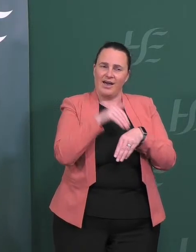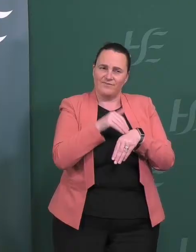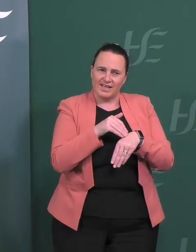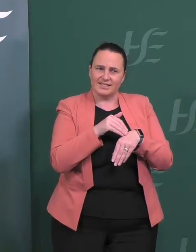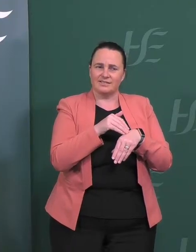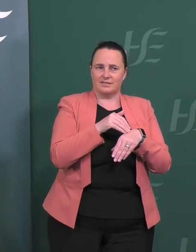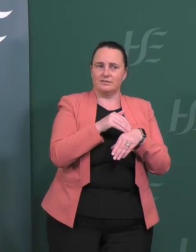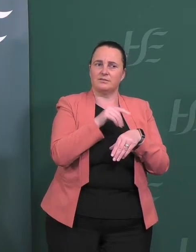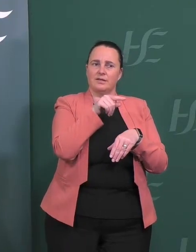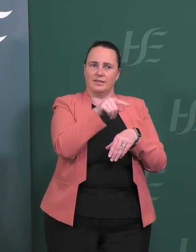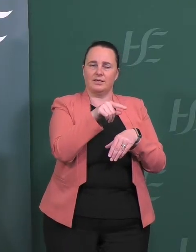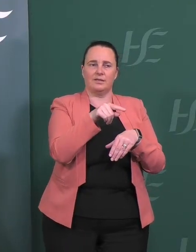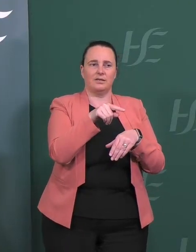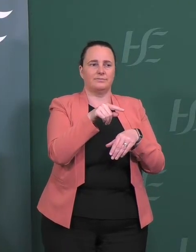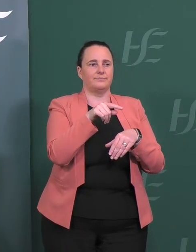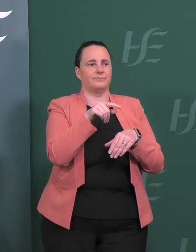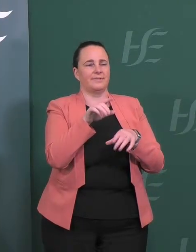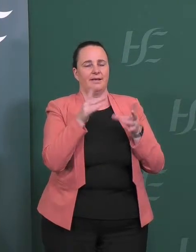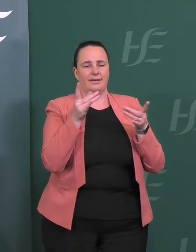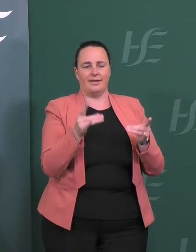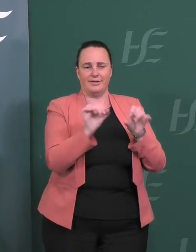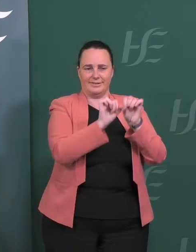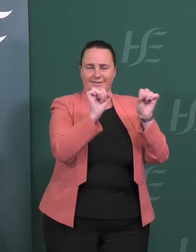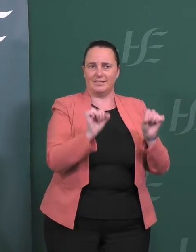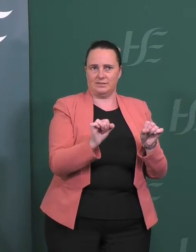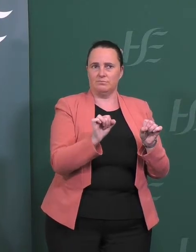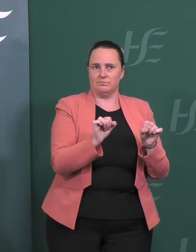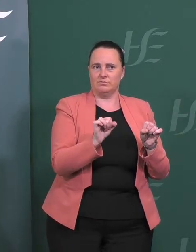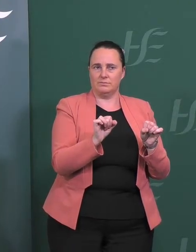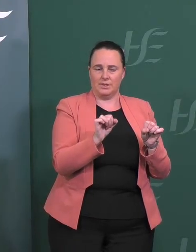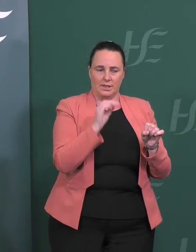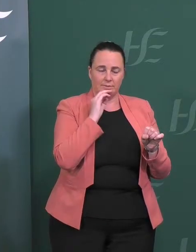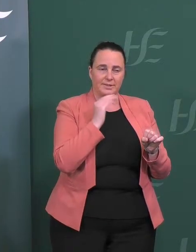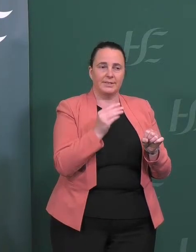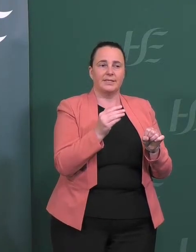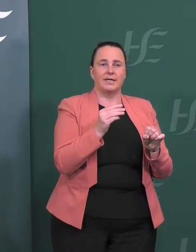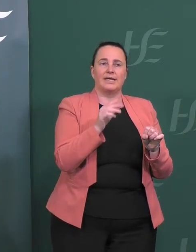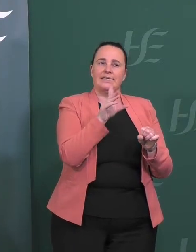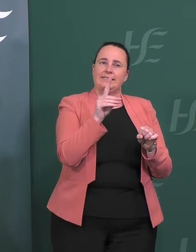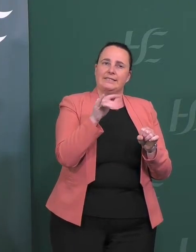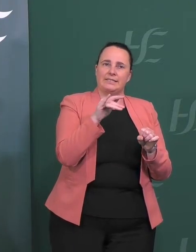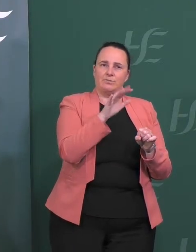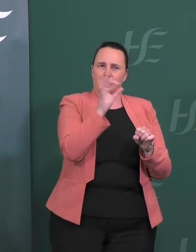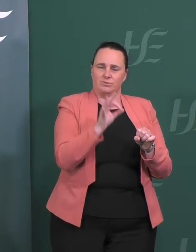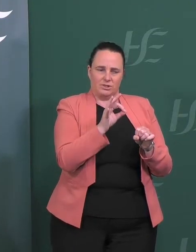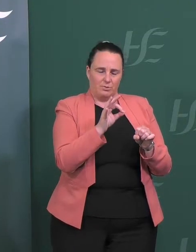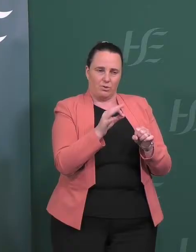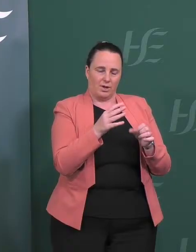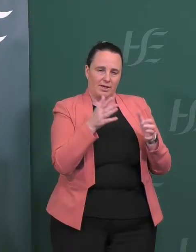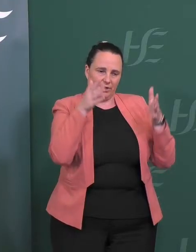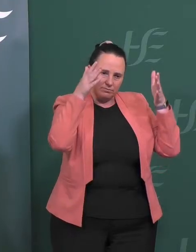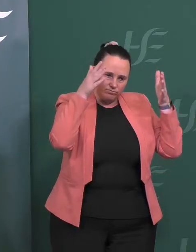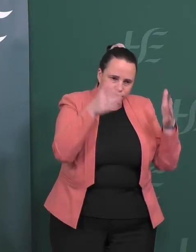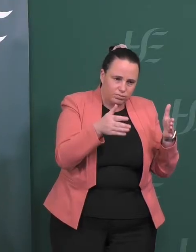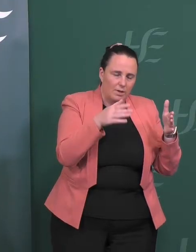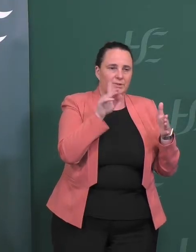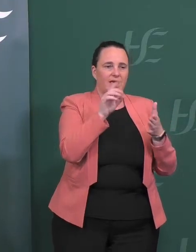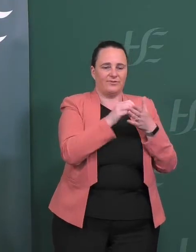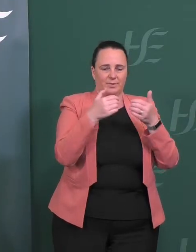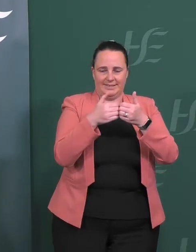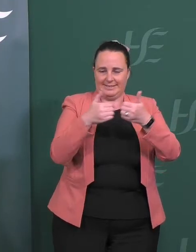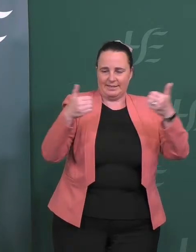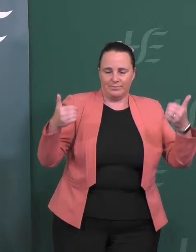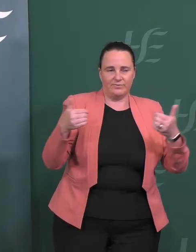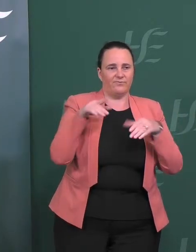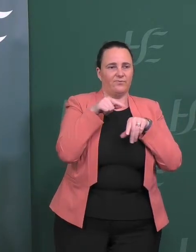don't mean that on the patient themselves, but the fact that we have COVID positive patients has a very disproportionate effect. All must be isolated in